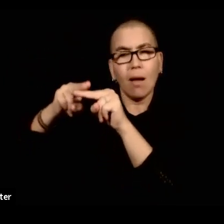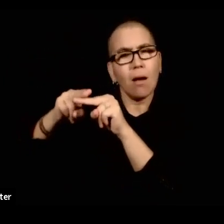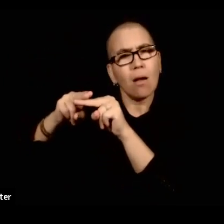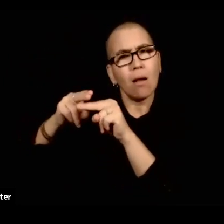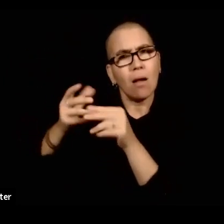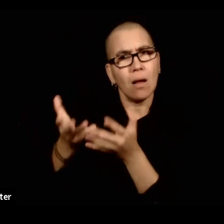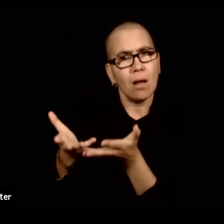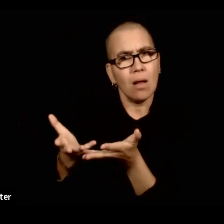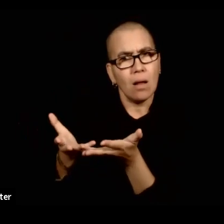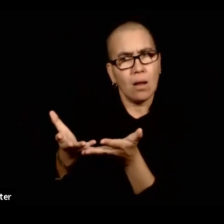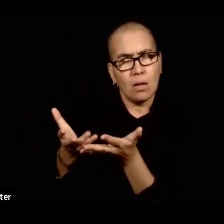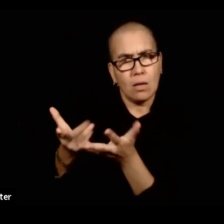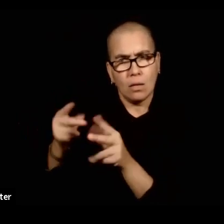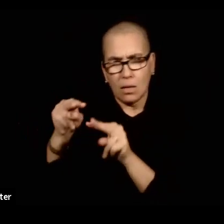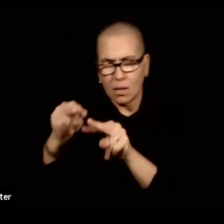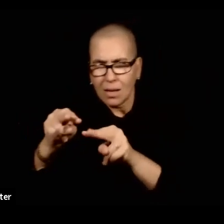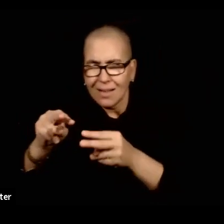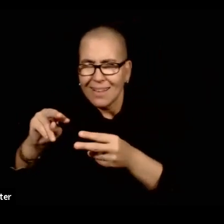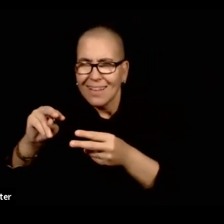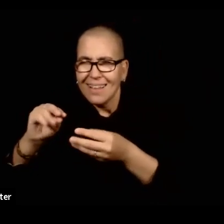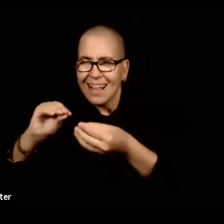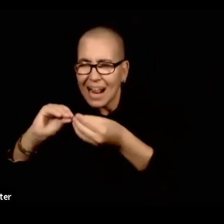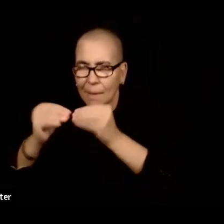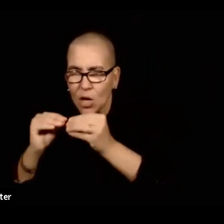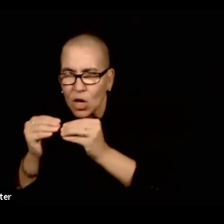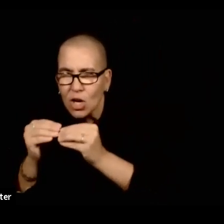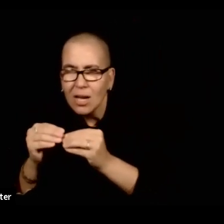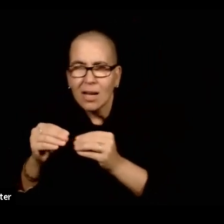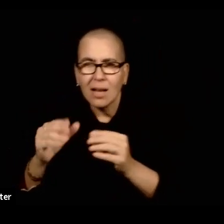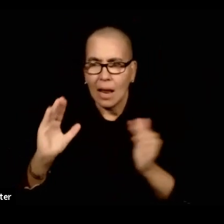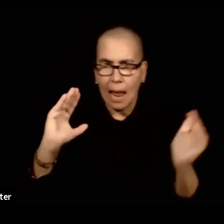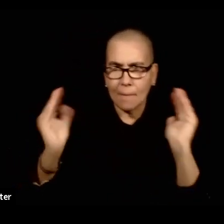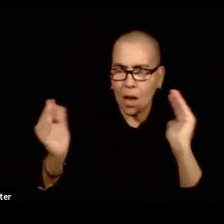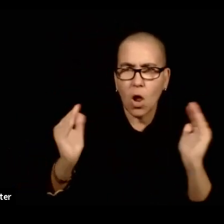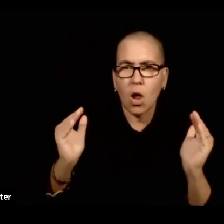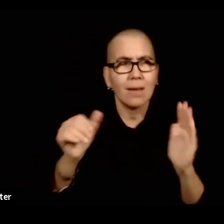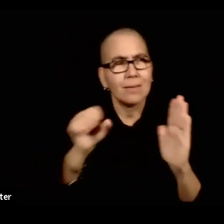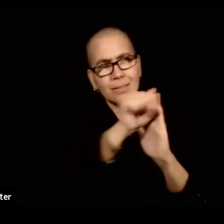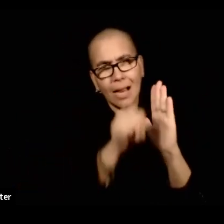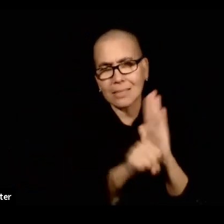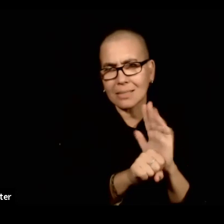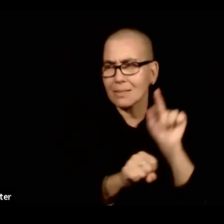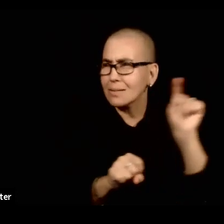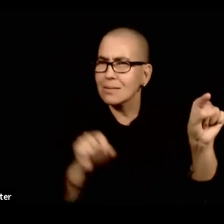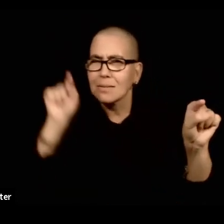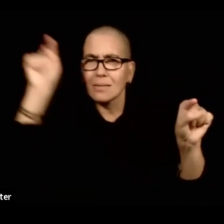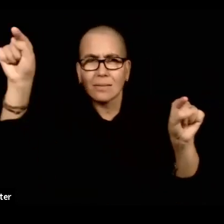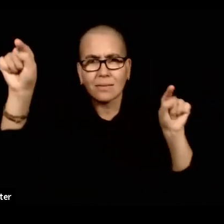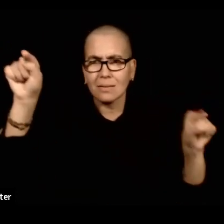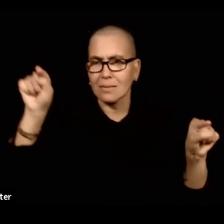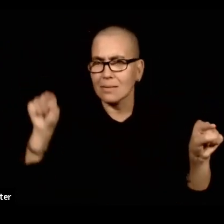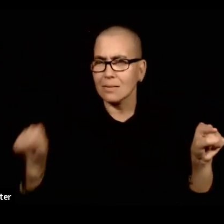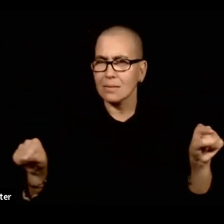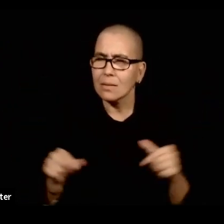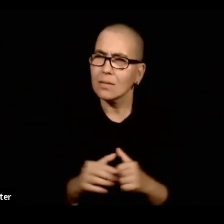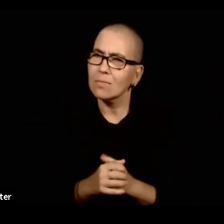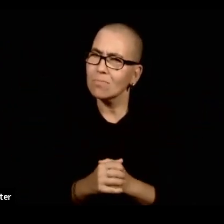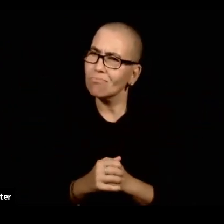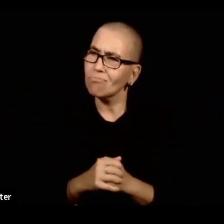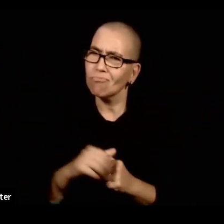federal colleagues on an ongoing basis. I think we've heard more consistent messages from